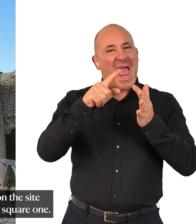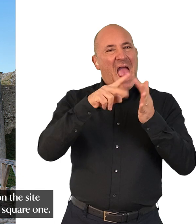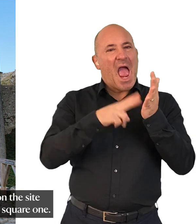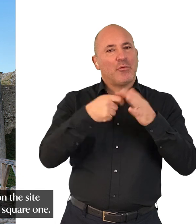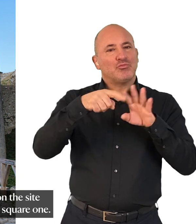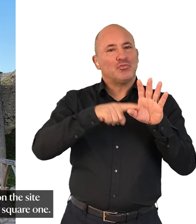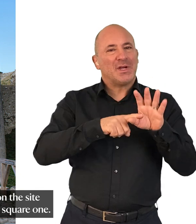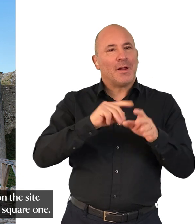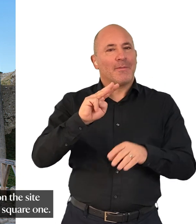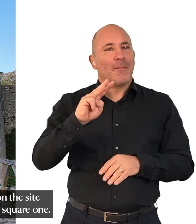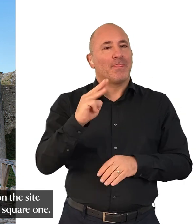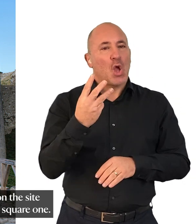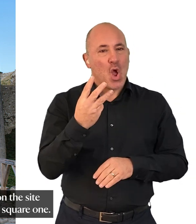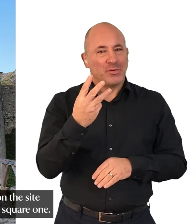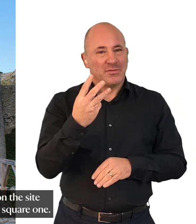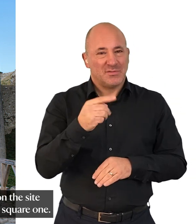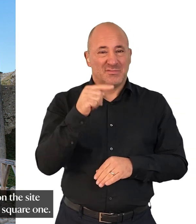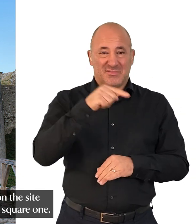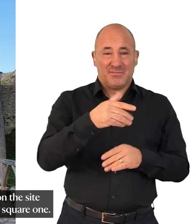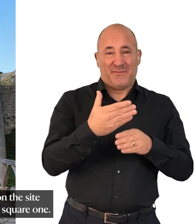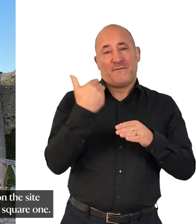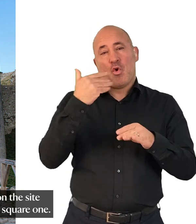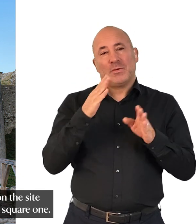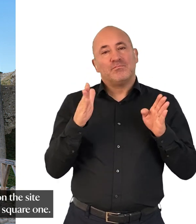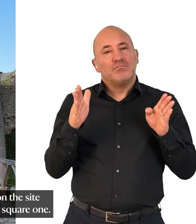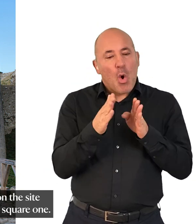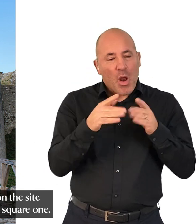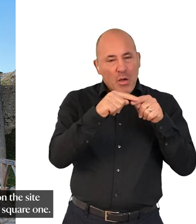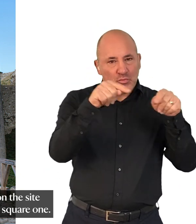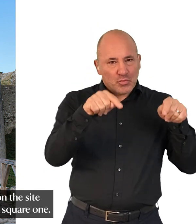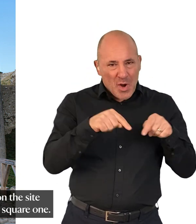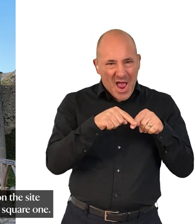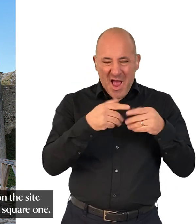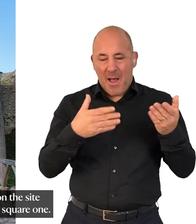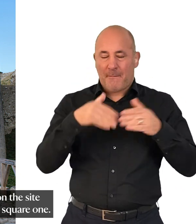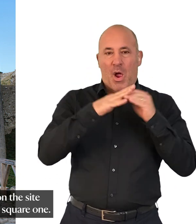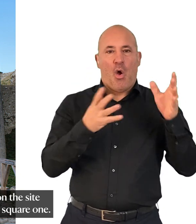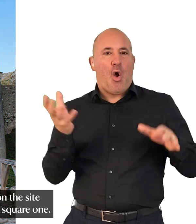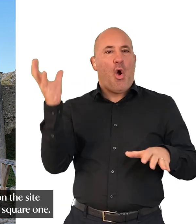on the site of an earlier small square one.